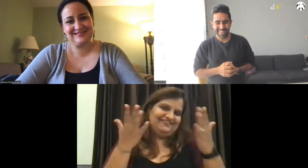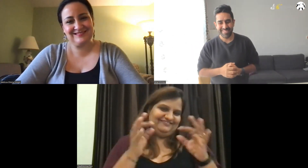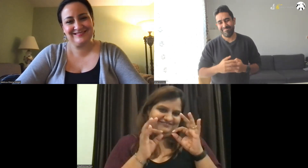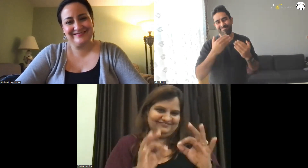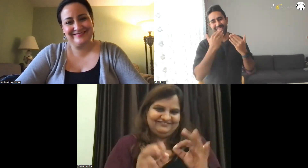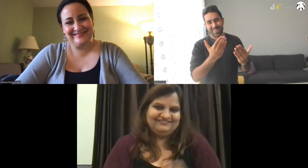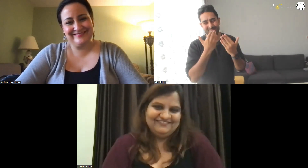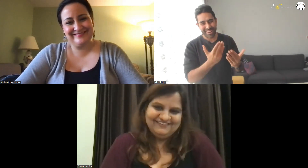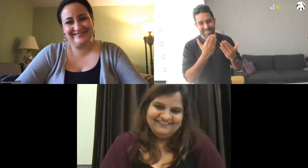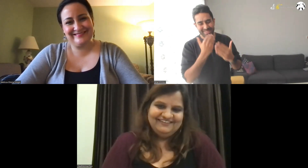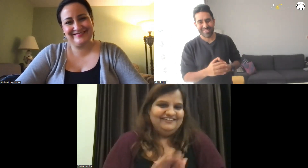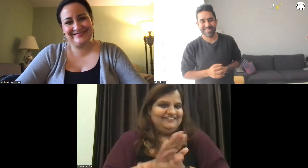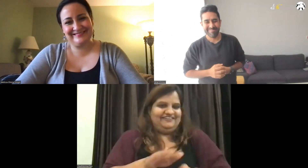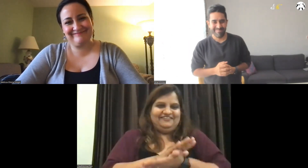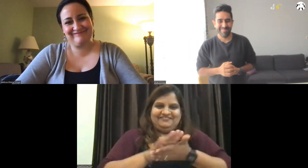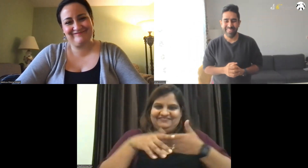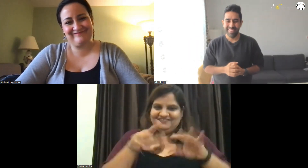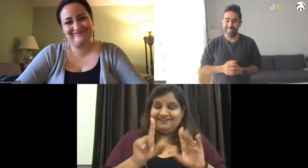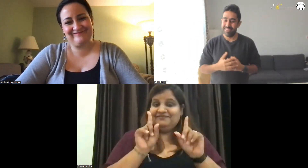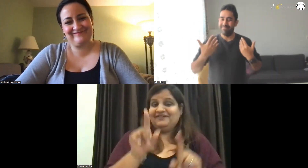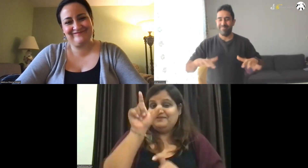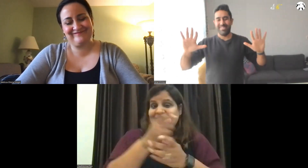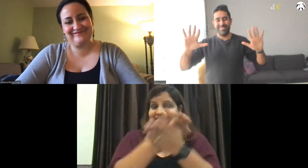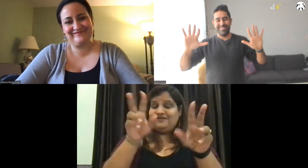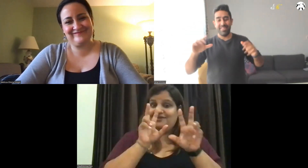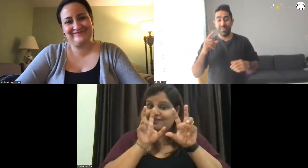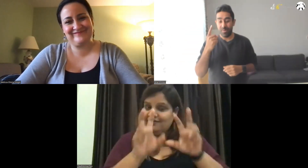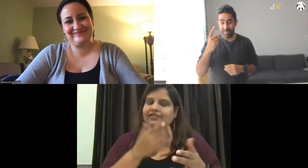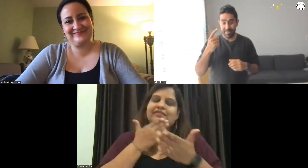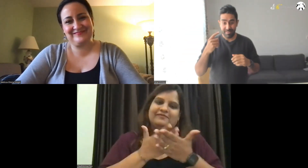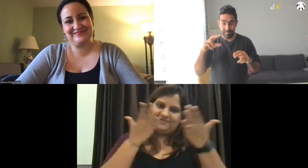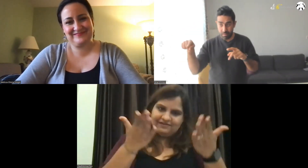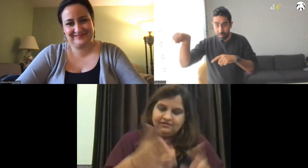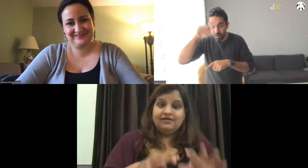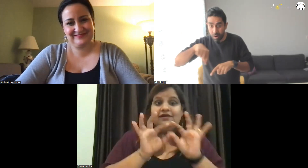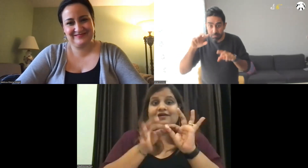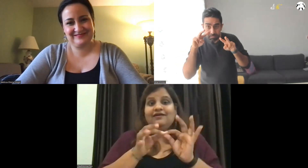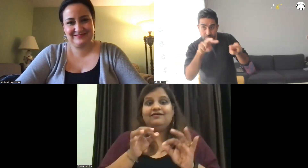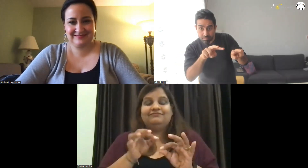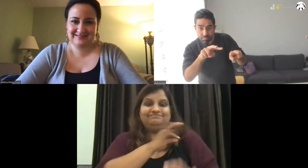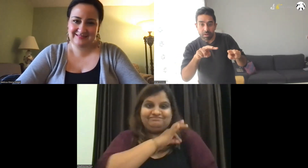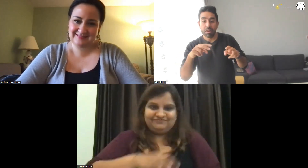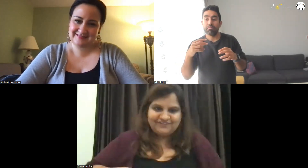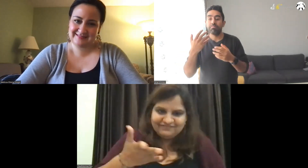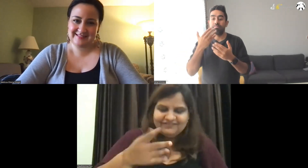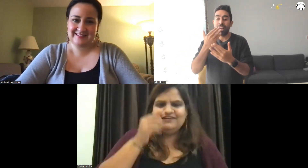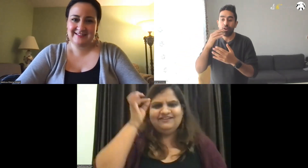up the spirit, Thank you so much. And we are done with today's program. And thank you to all the